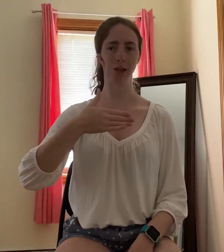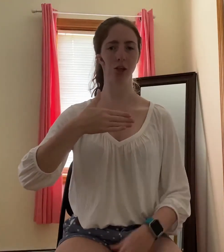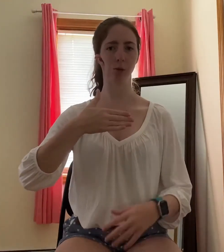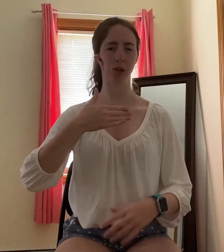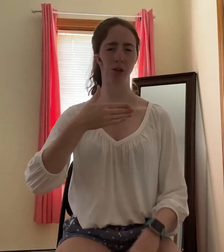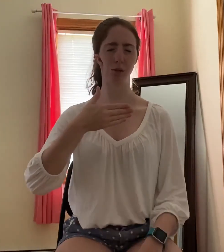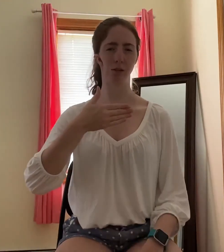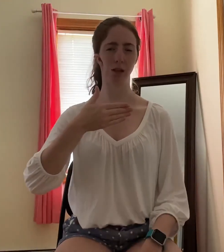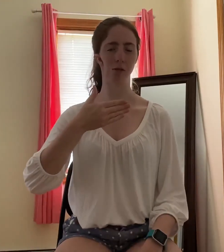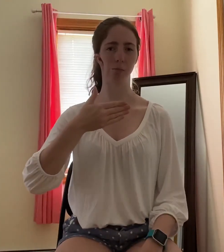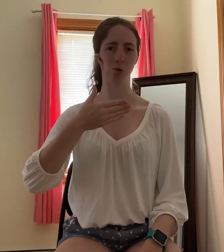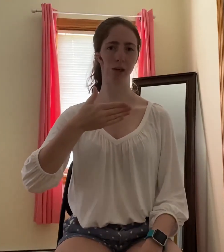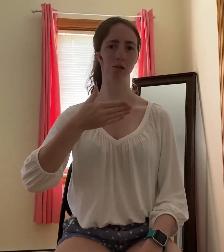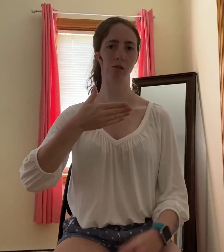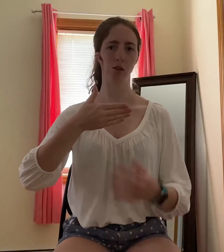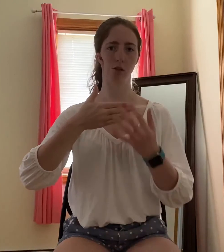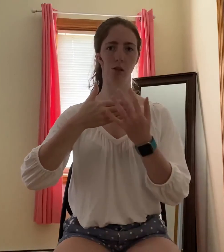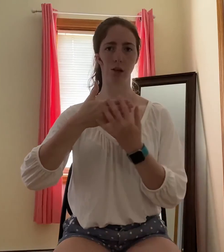variation where they'll do it like twice. So they'll go.